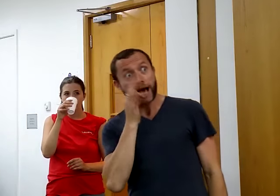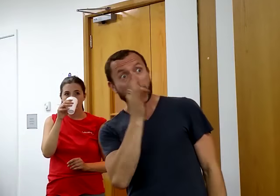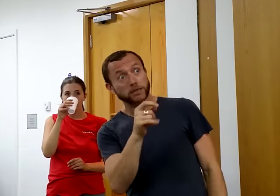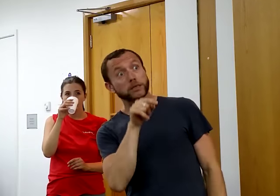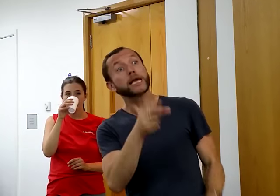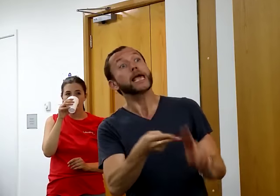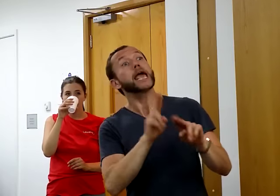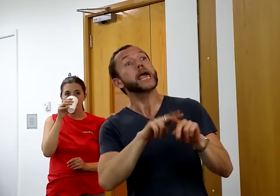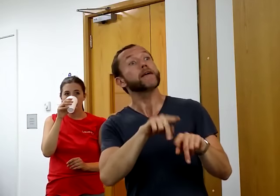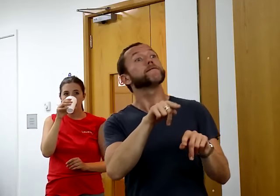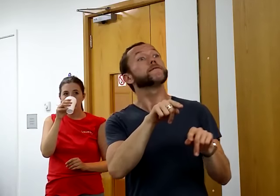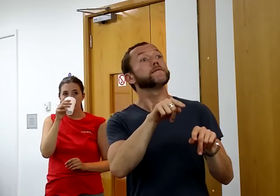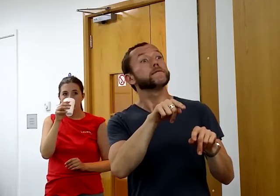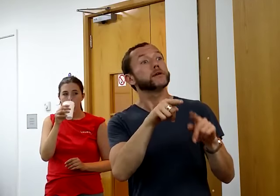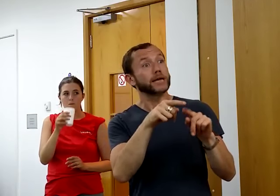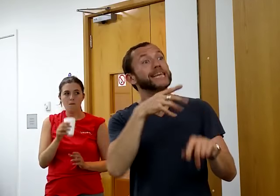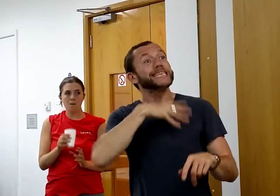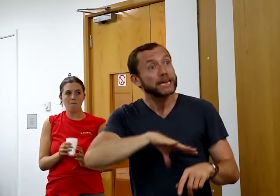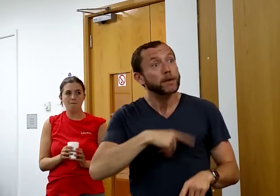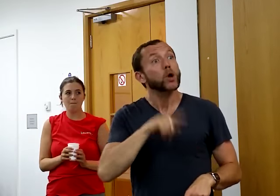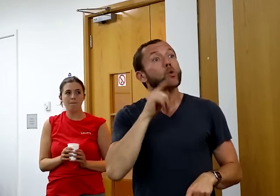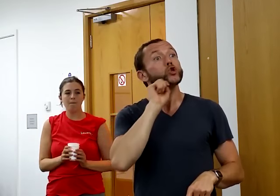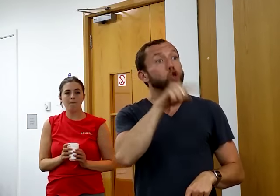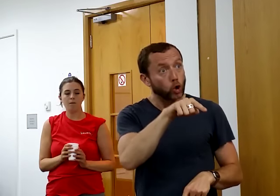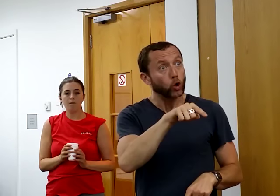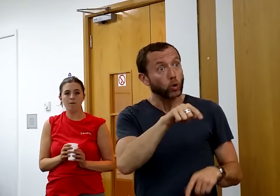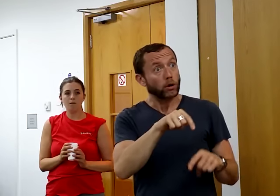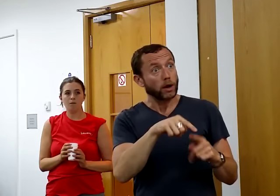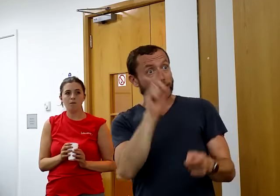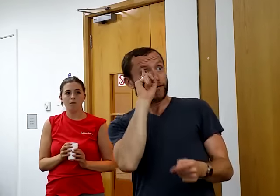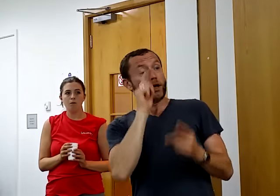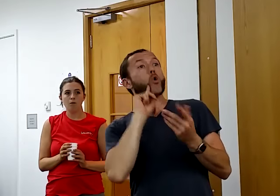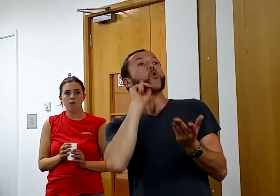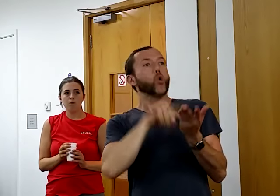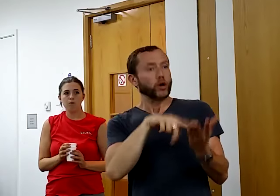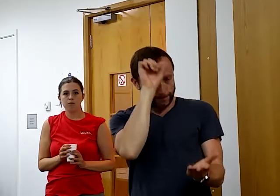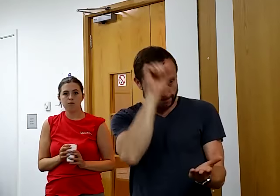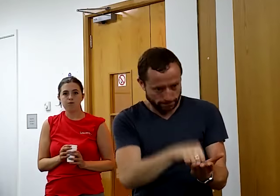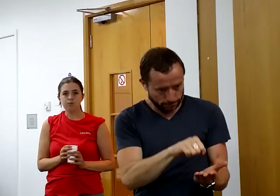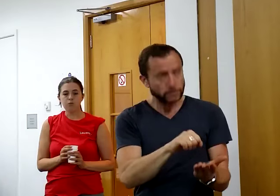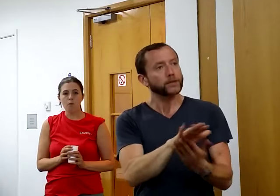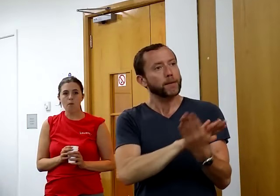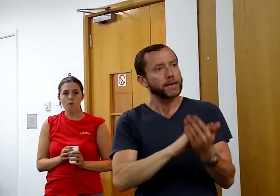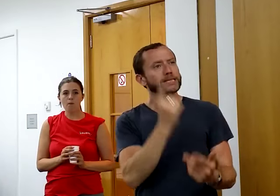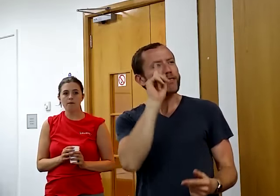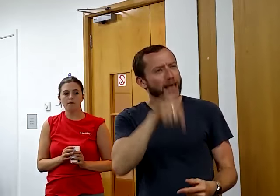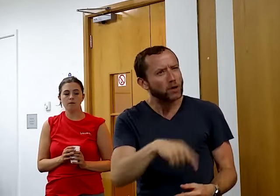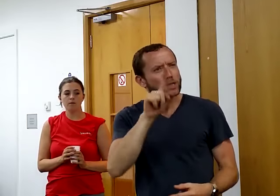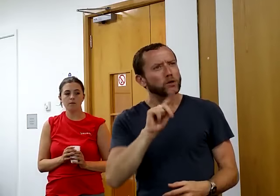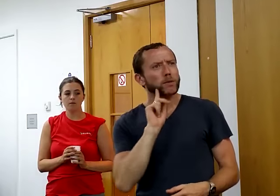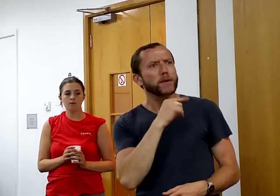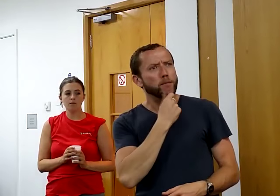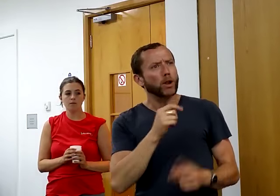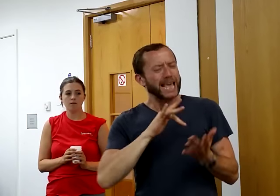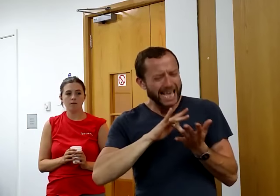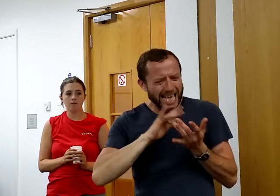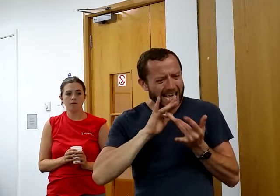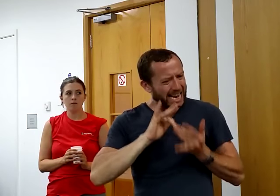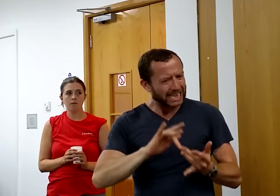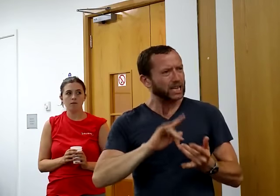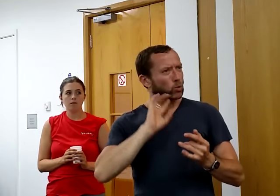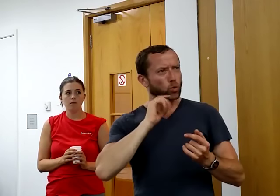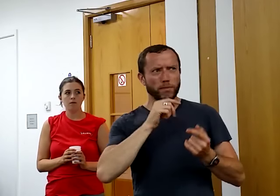the order that meant that thousands of innocent men, women and children would be killed,